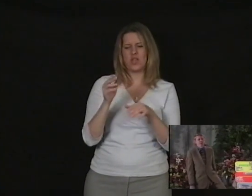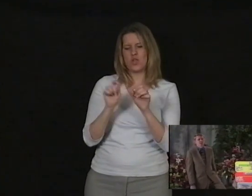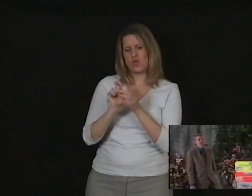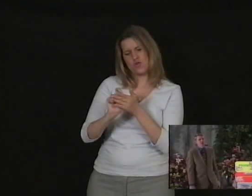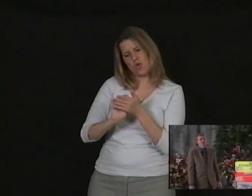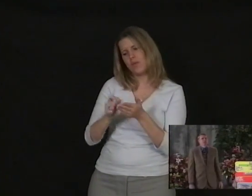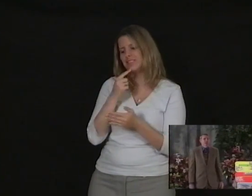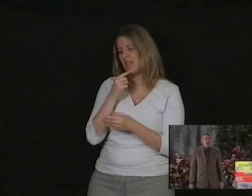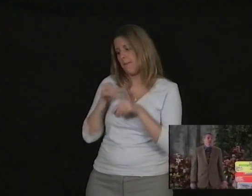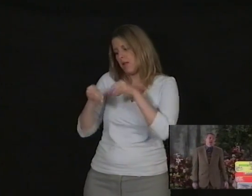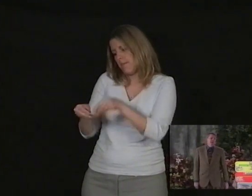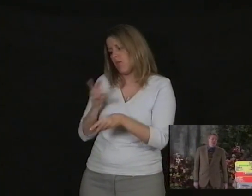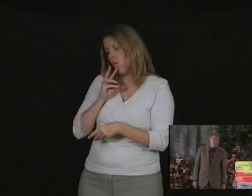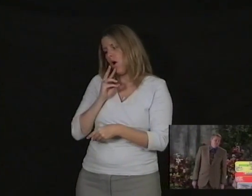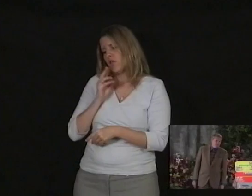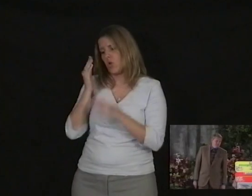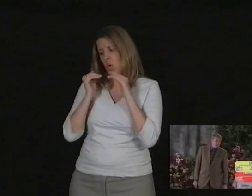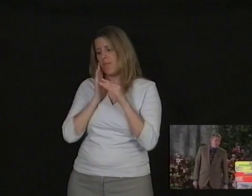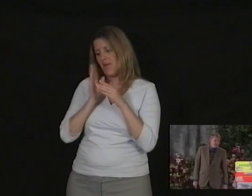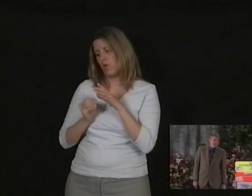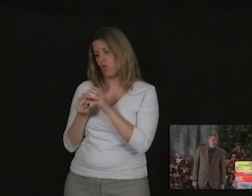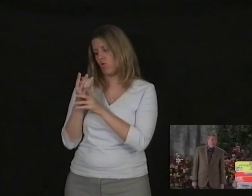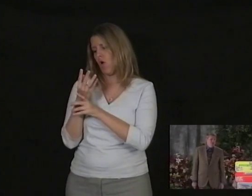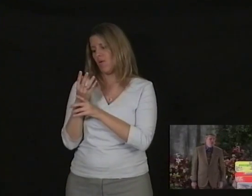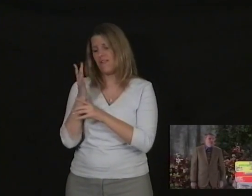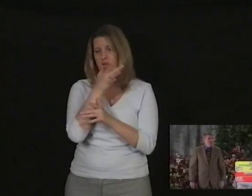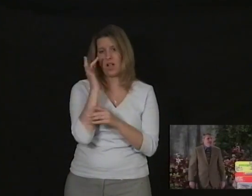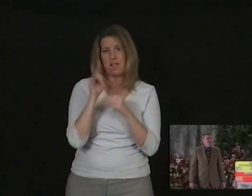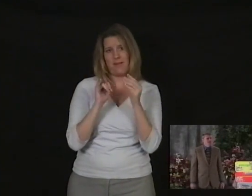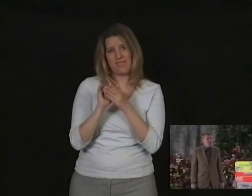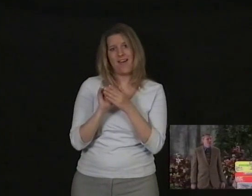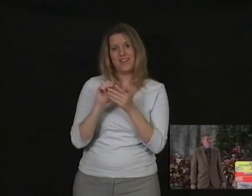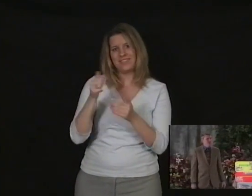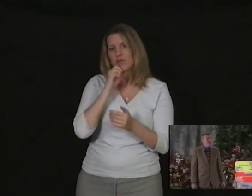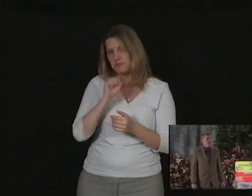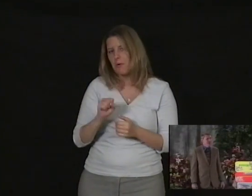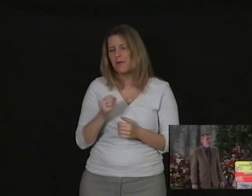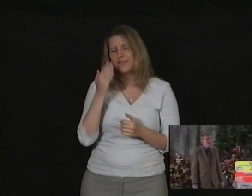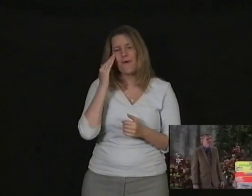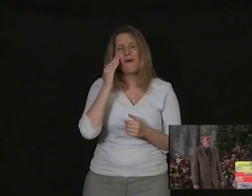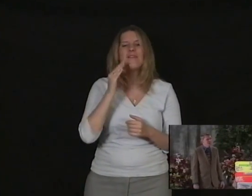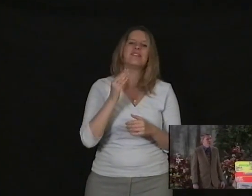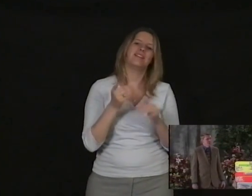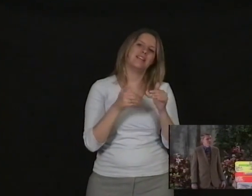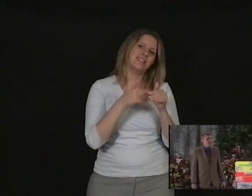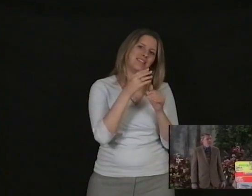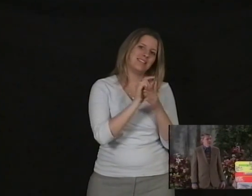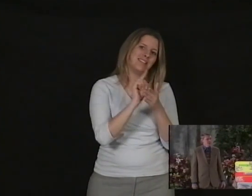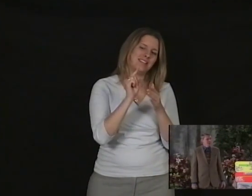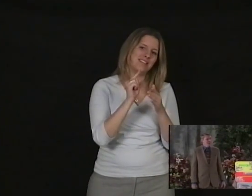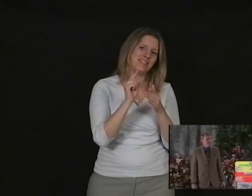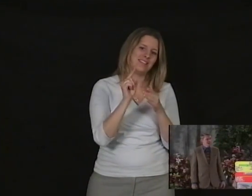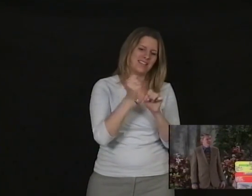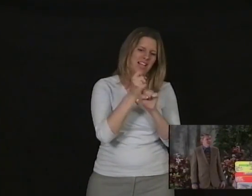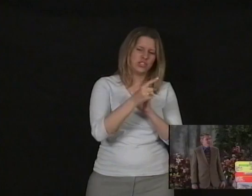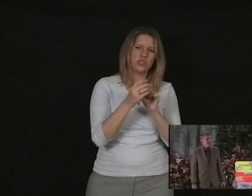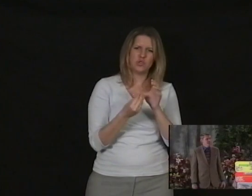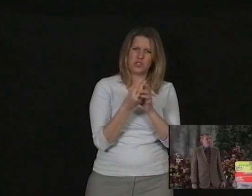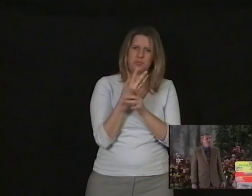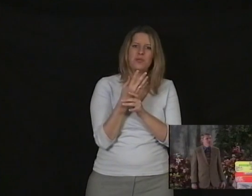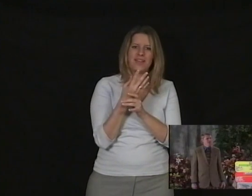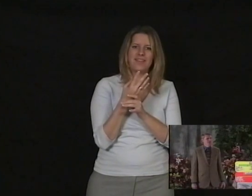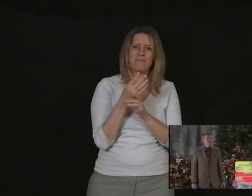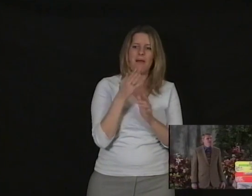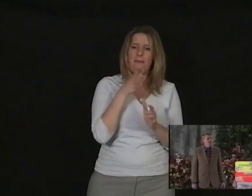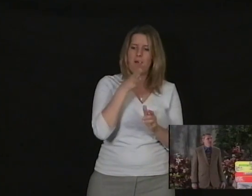water to hope they would sprout, and I forgot about them. 10 years old, you know. Next spring, my mom found the bucket on the back porch and said, son, get rid of these acorns. He